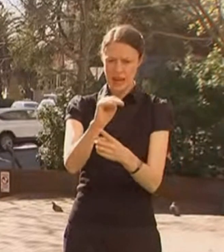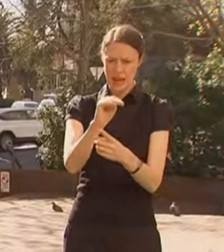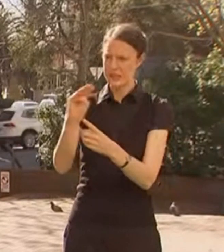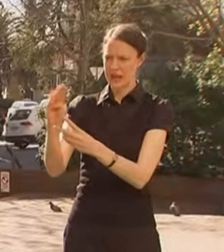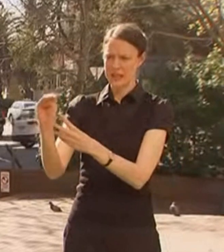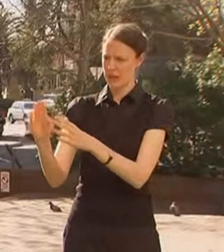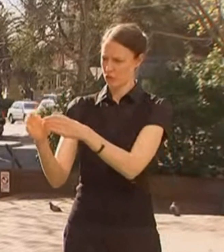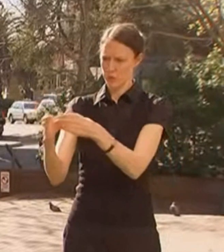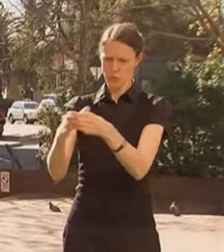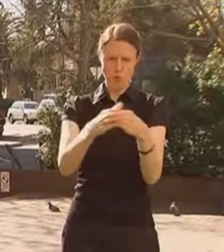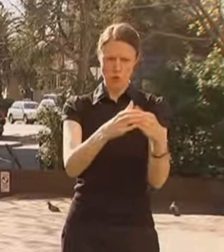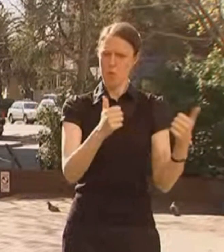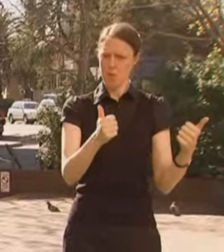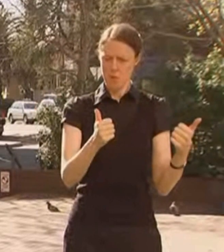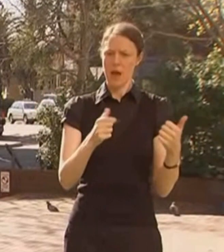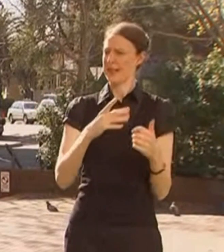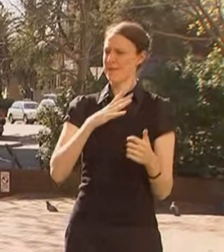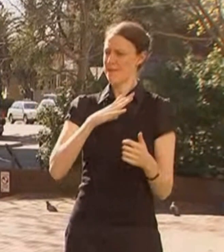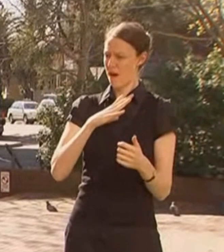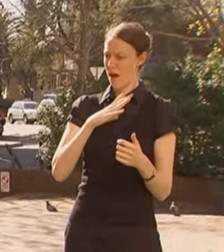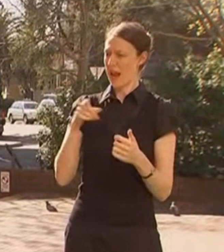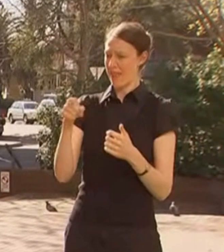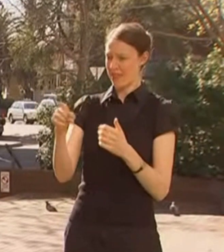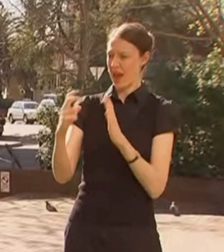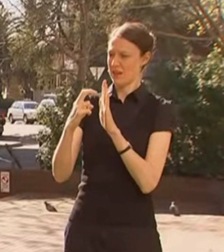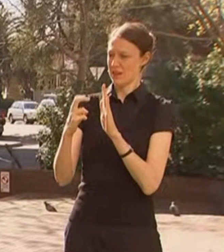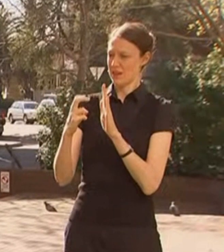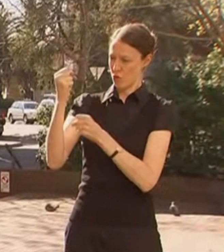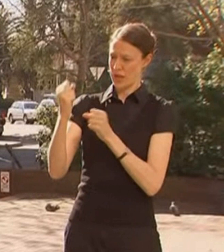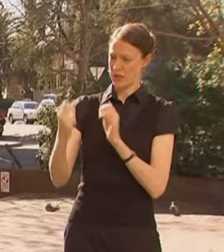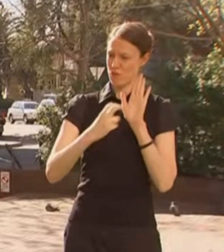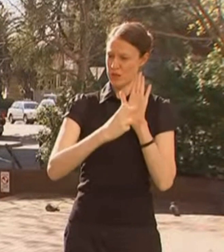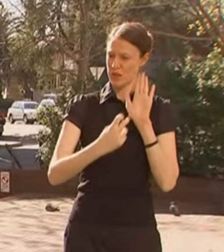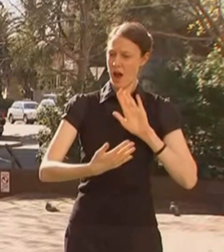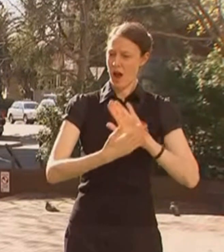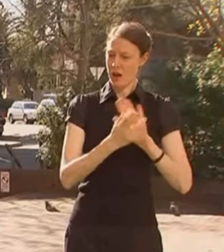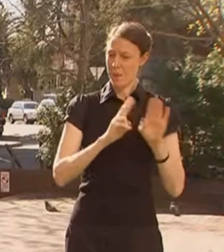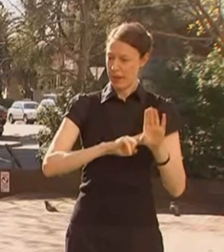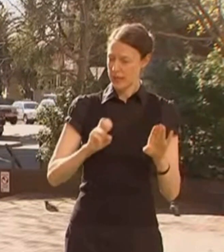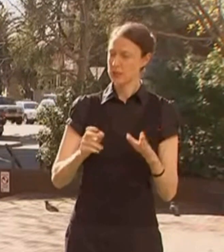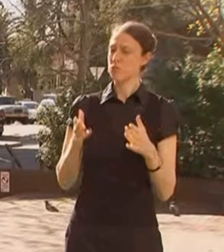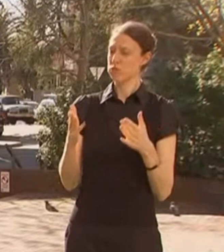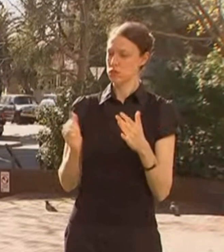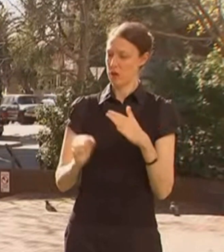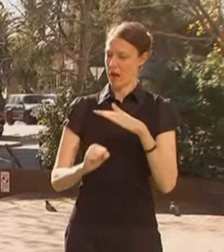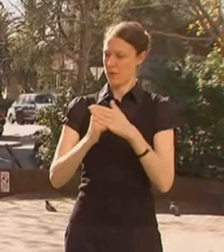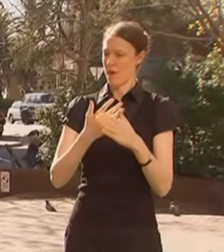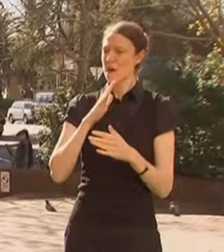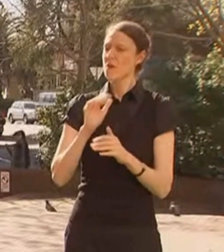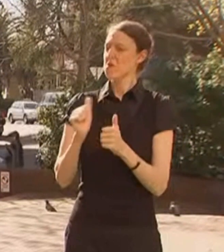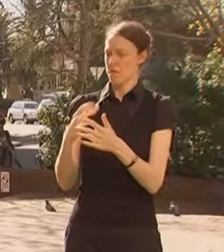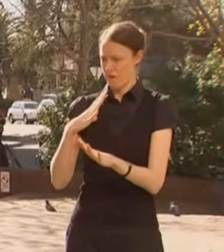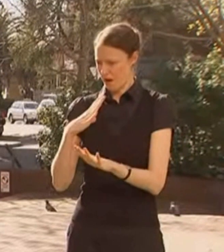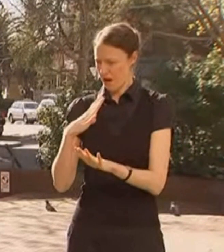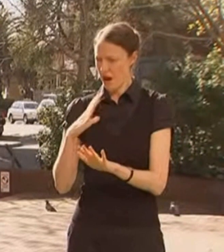breaching the health rules. All of us will recall earlier in the week, whether it was frontline workers or others, expressed a strong view within